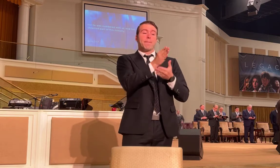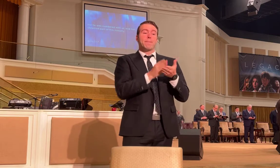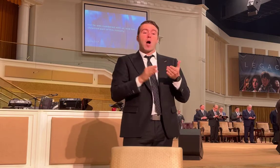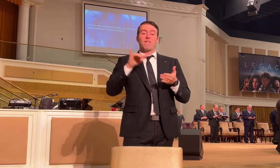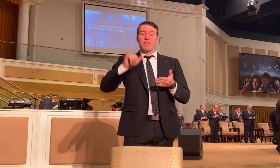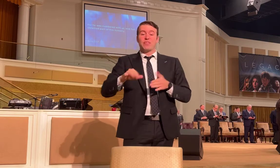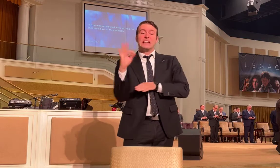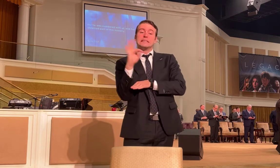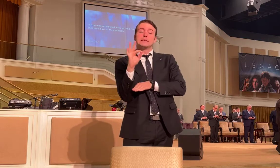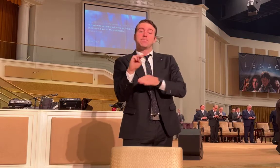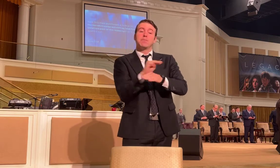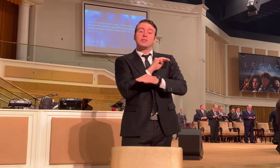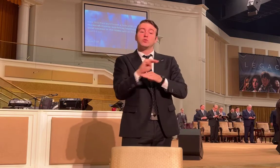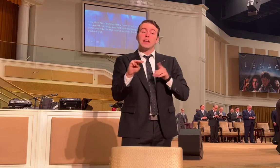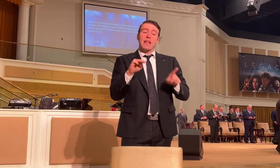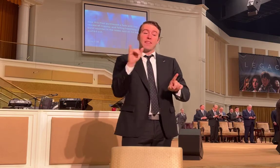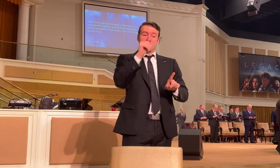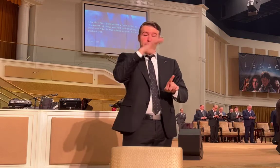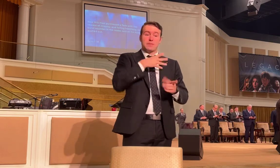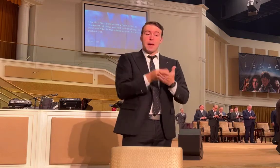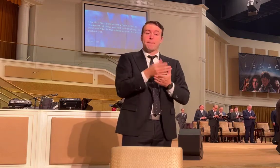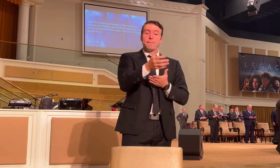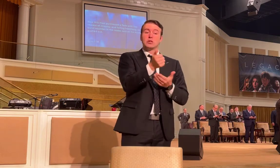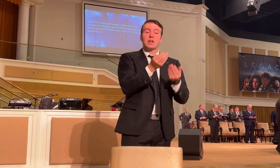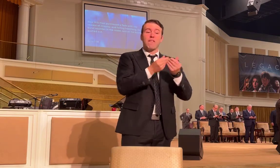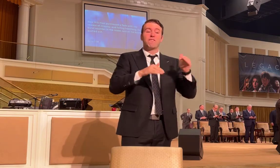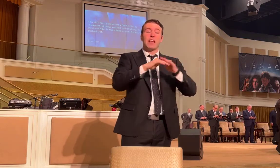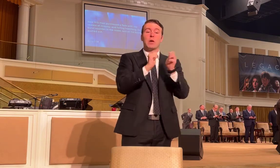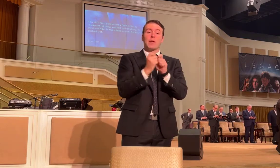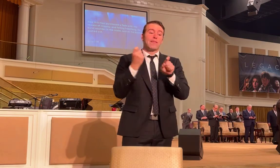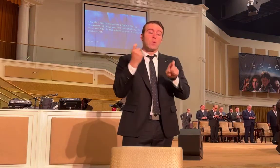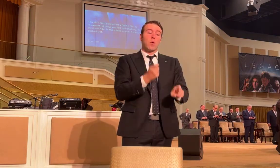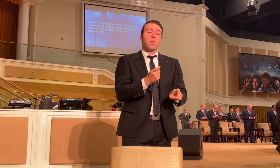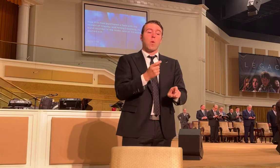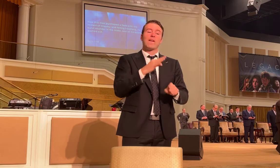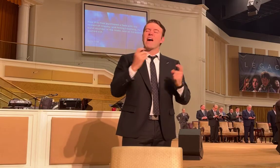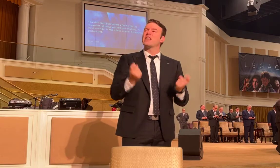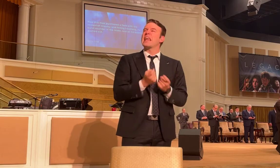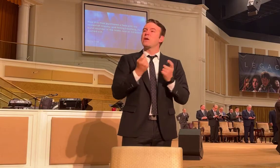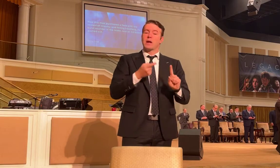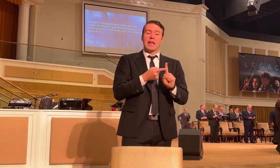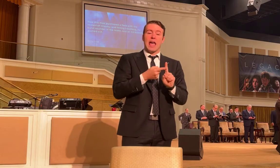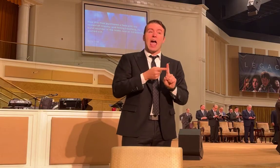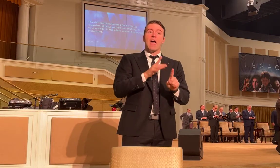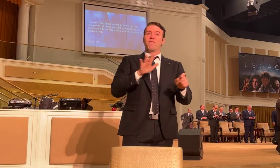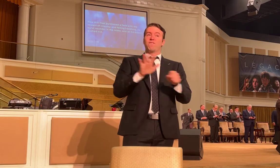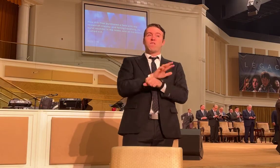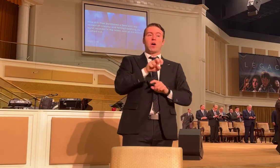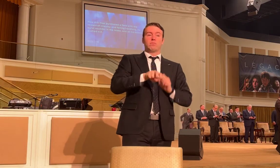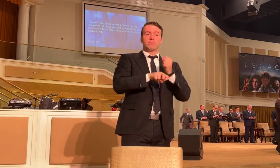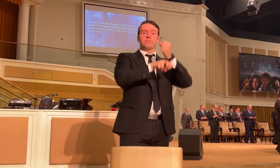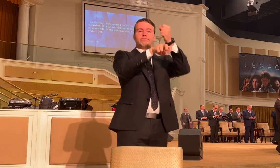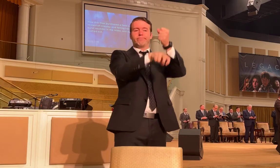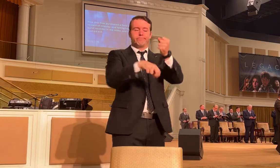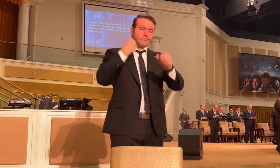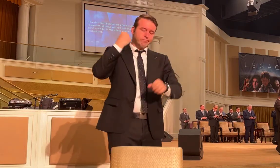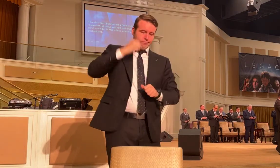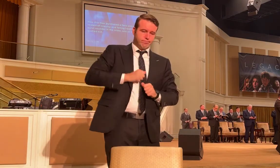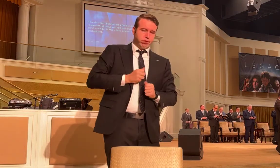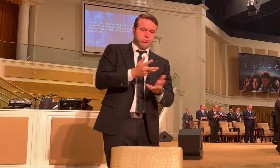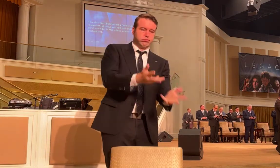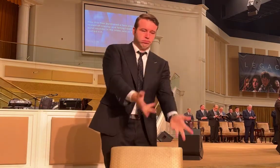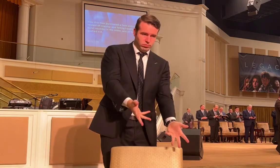this ministry. Now this man purchased a field with the reward of iniquity, and falling headlong, he burst asunder in the